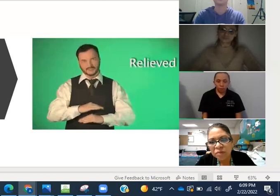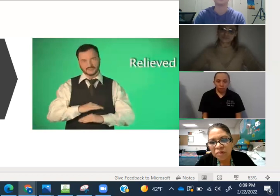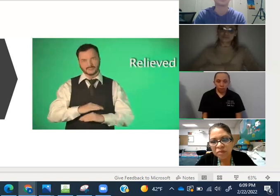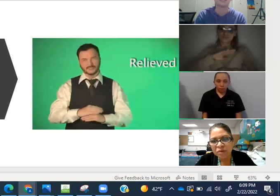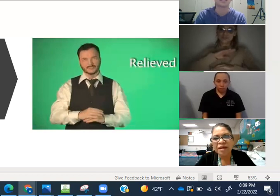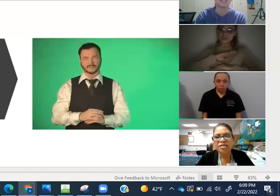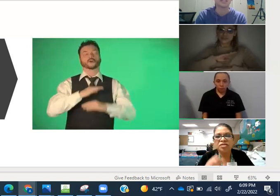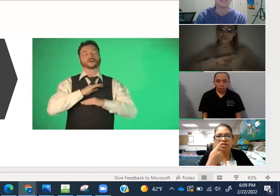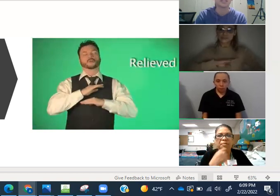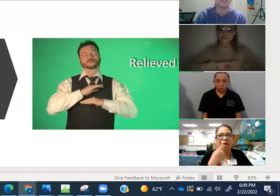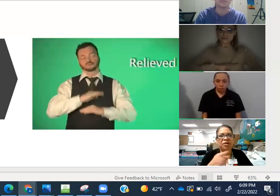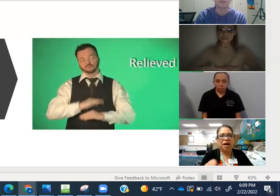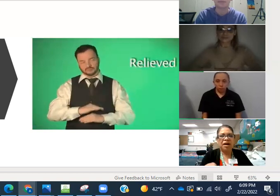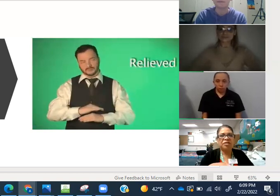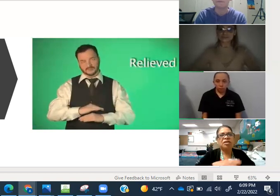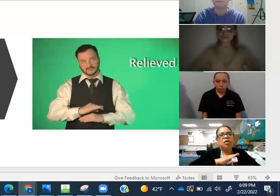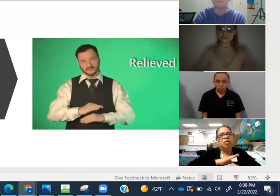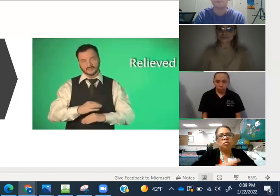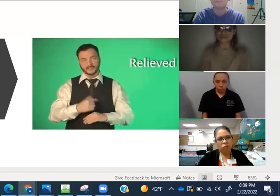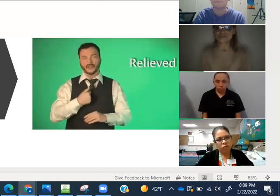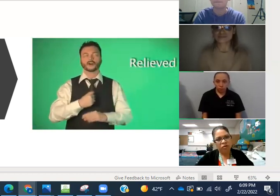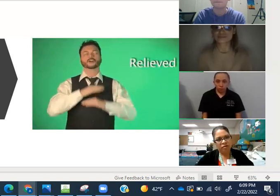relieved. So the mouth also,